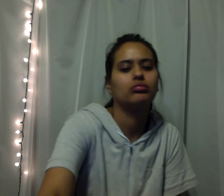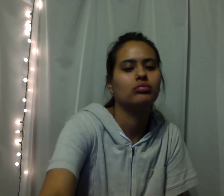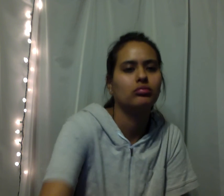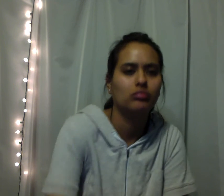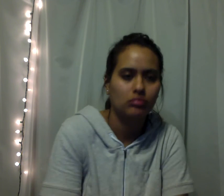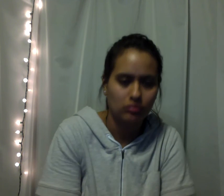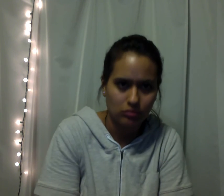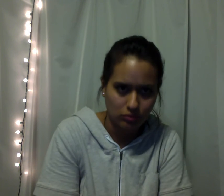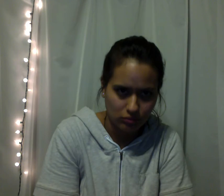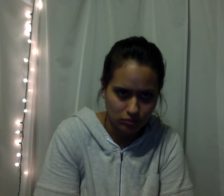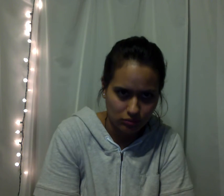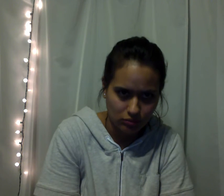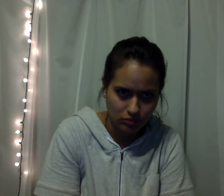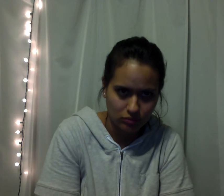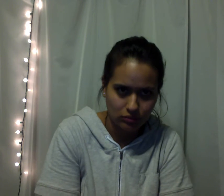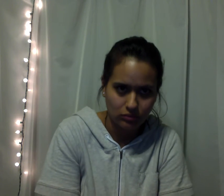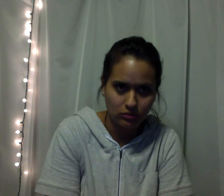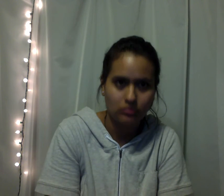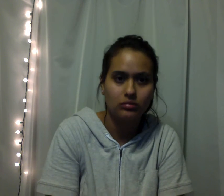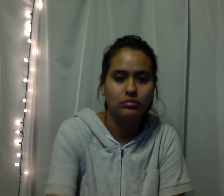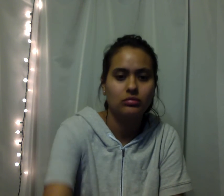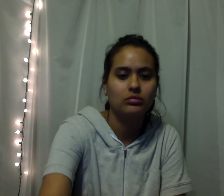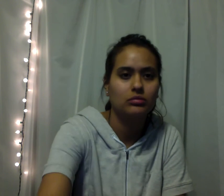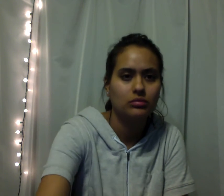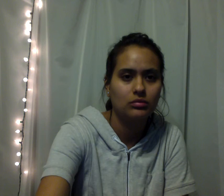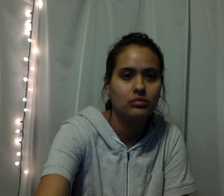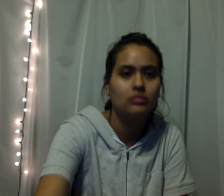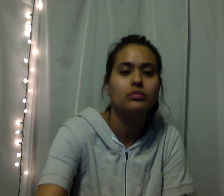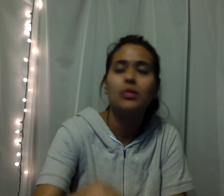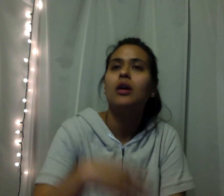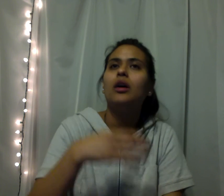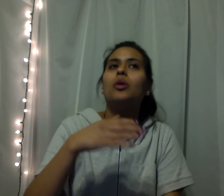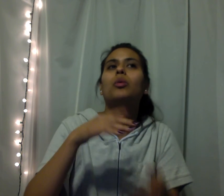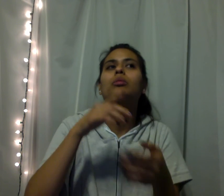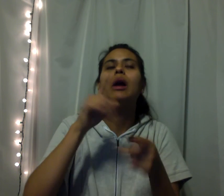the lid. Okay, that's one. You're boiling something, cooking